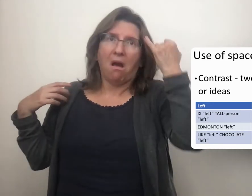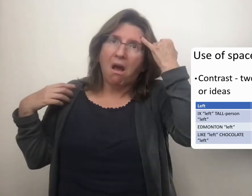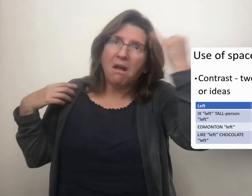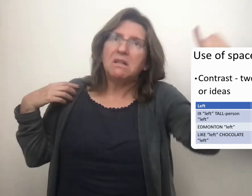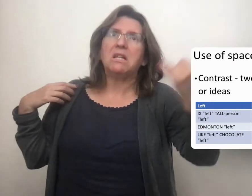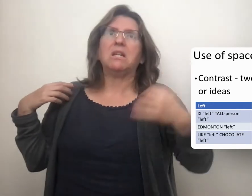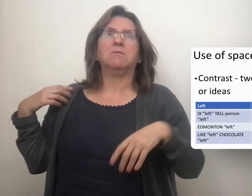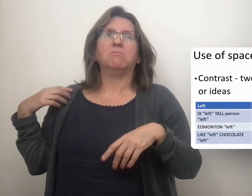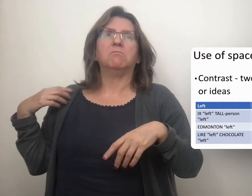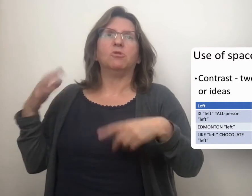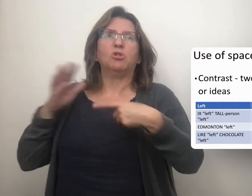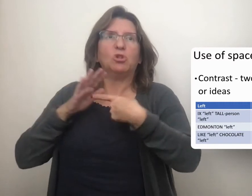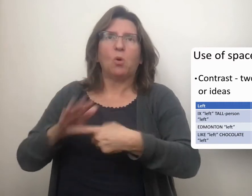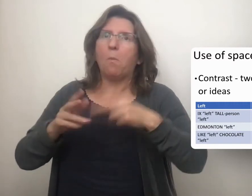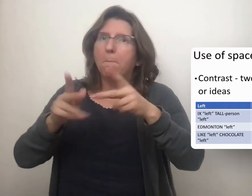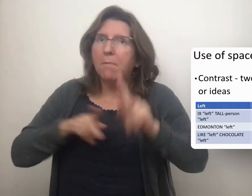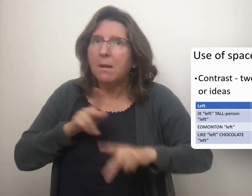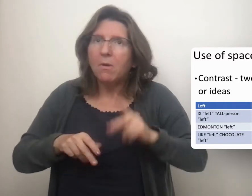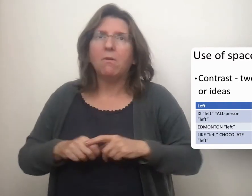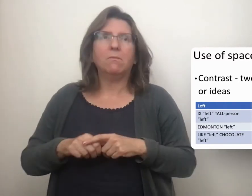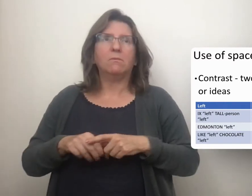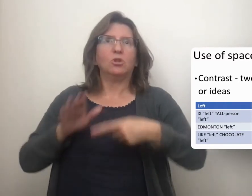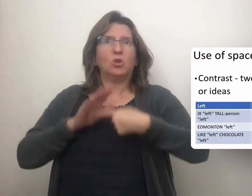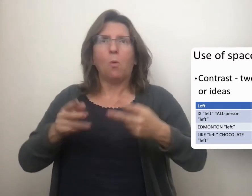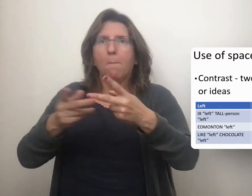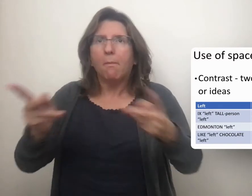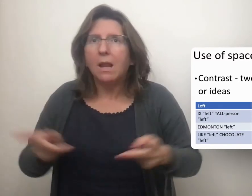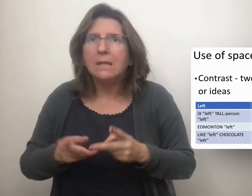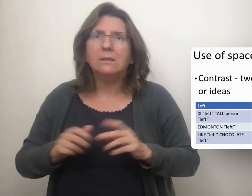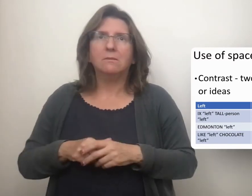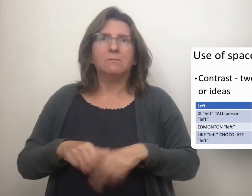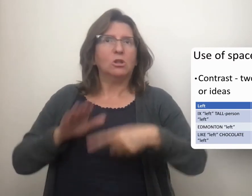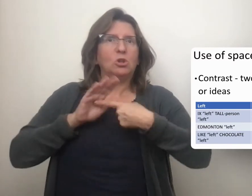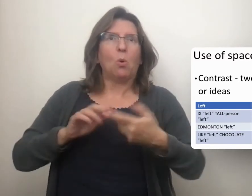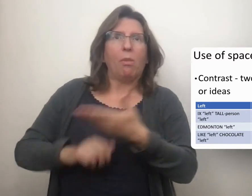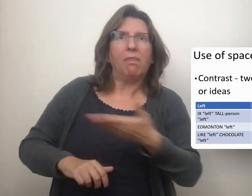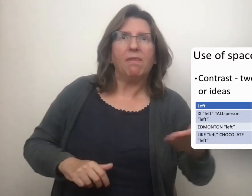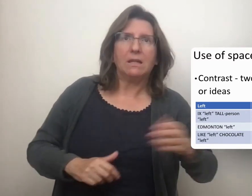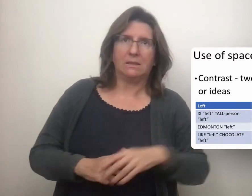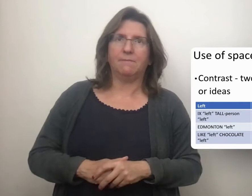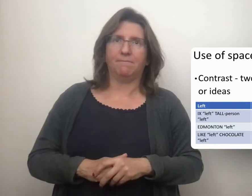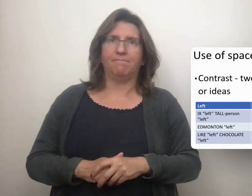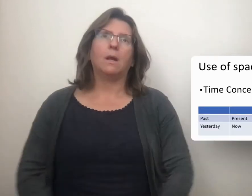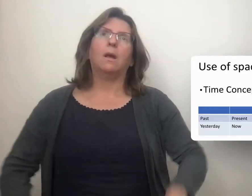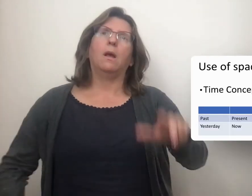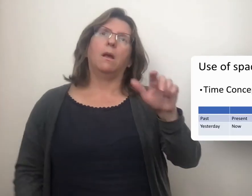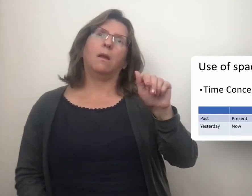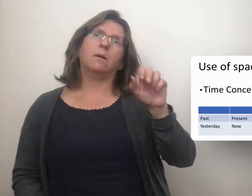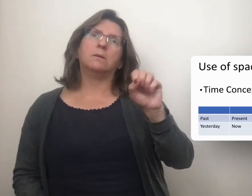contrast people, places, things, or ideas.